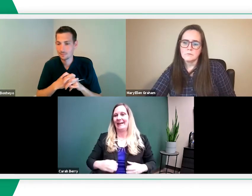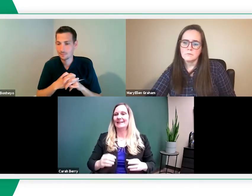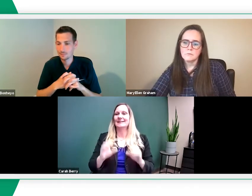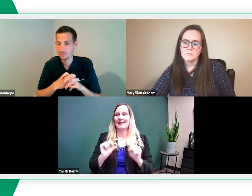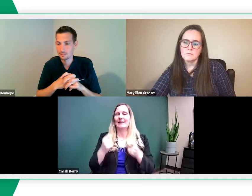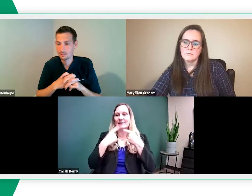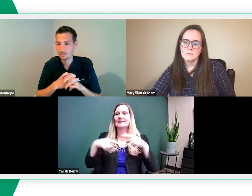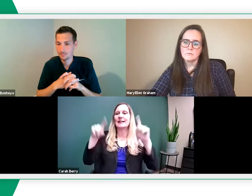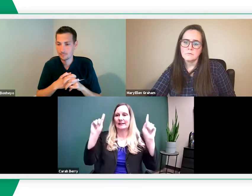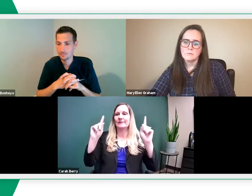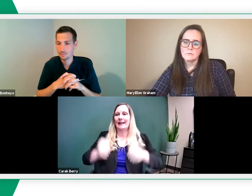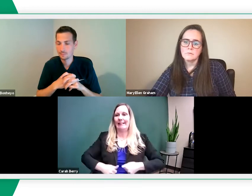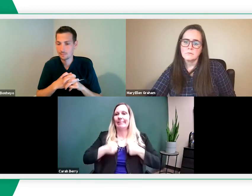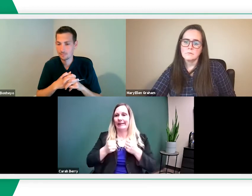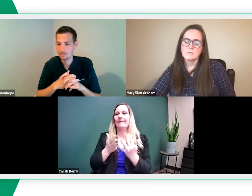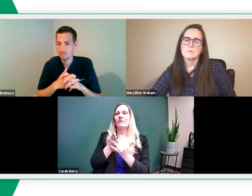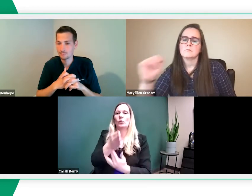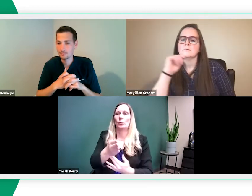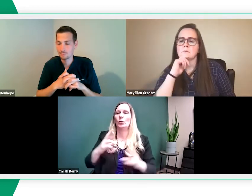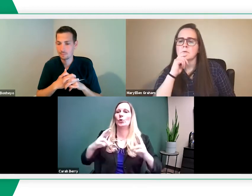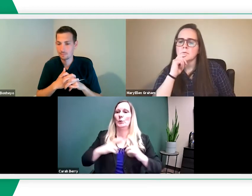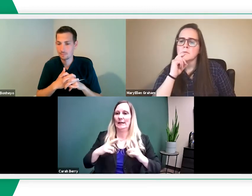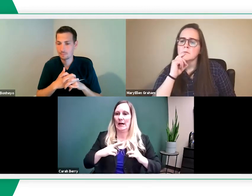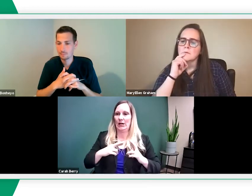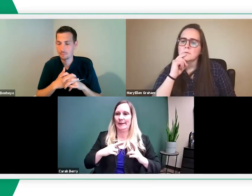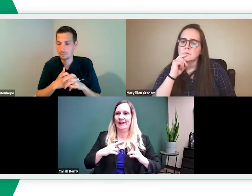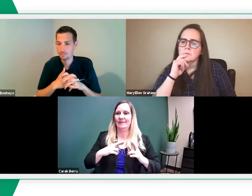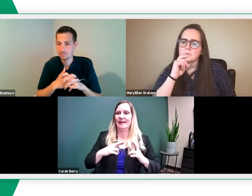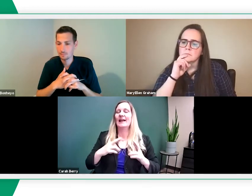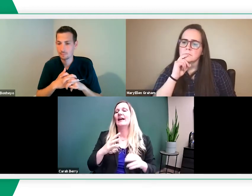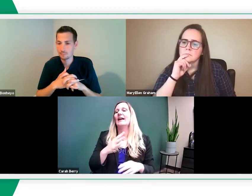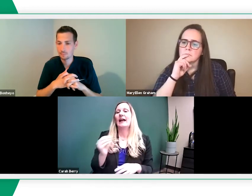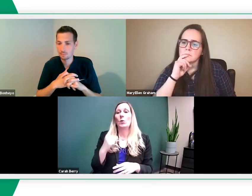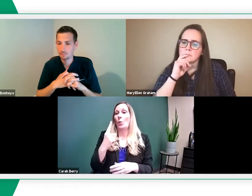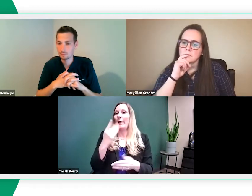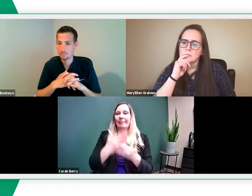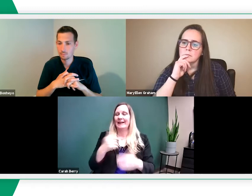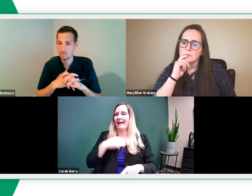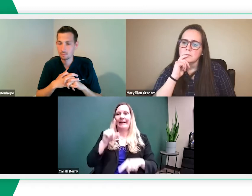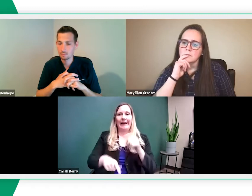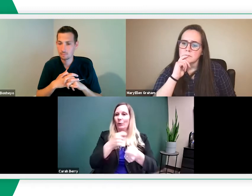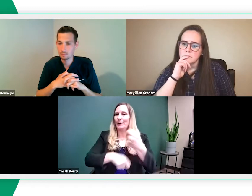So my goal is to make sure that my clients succeed and can live through their retirement.